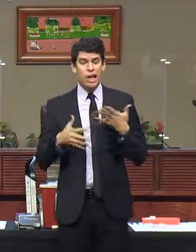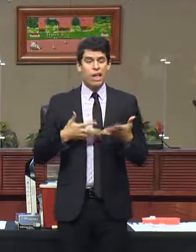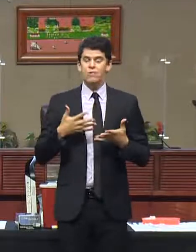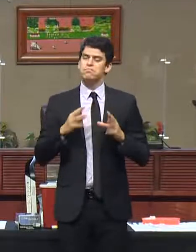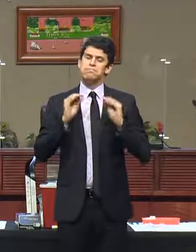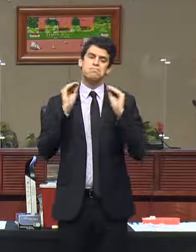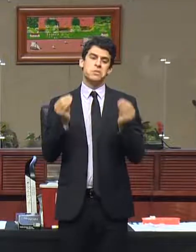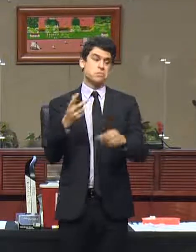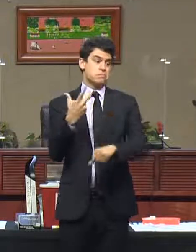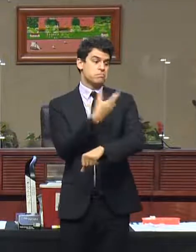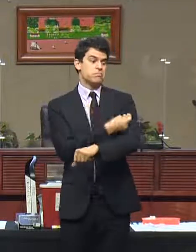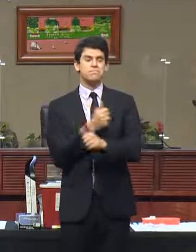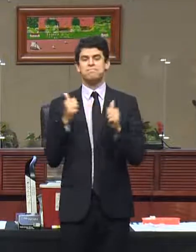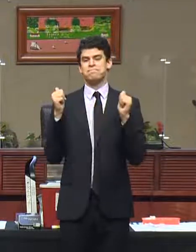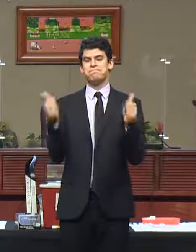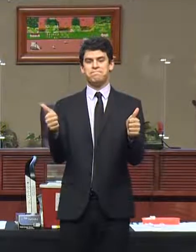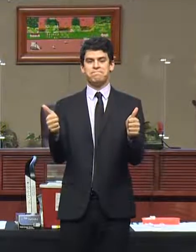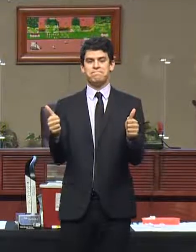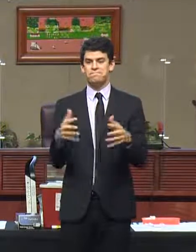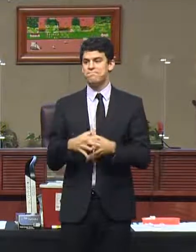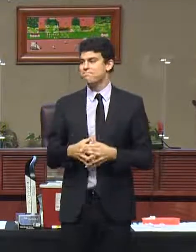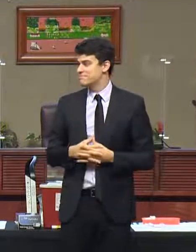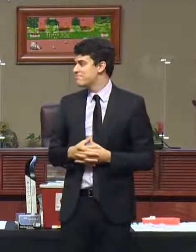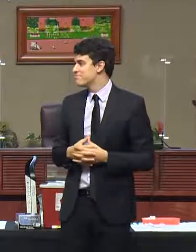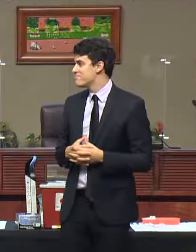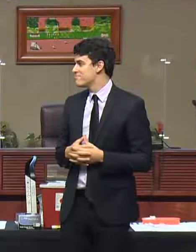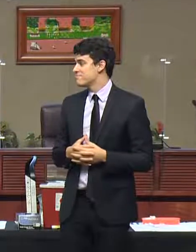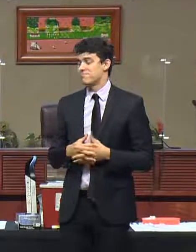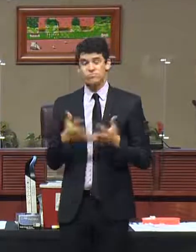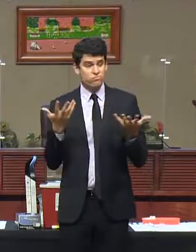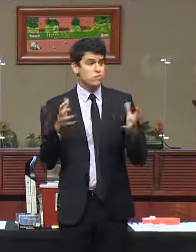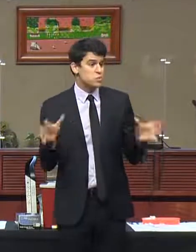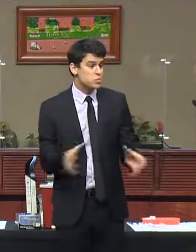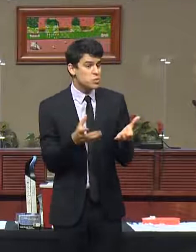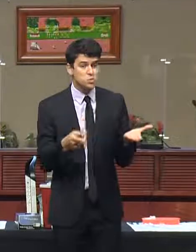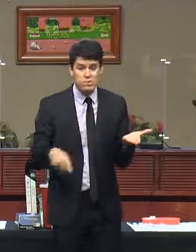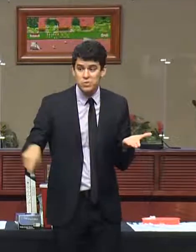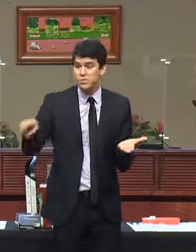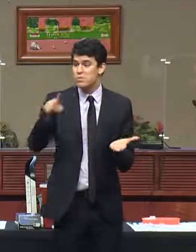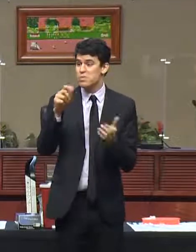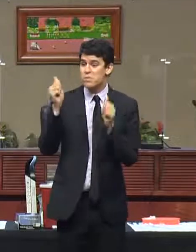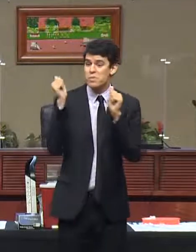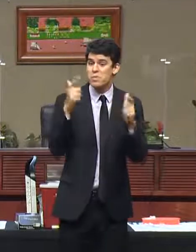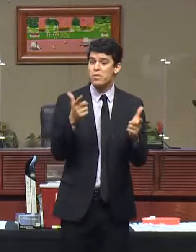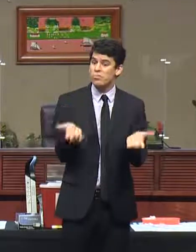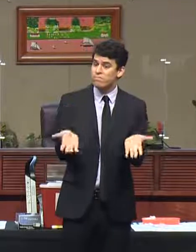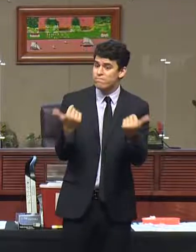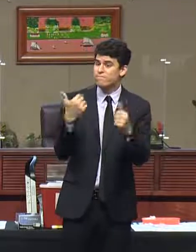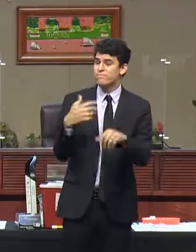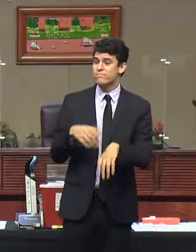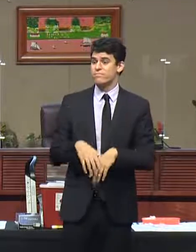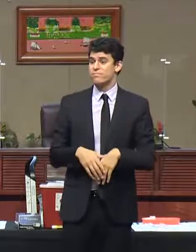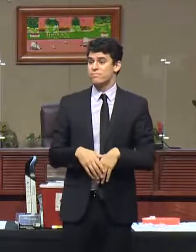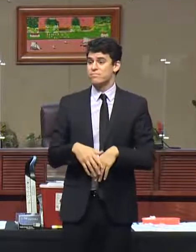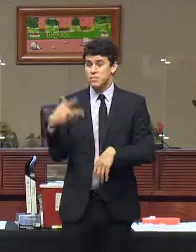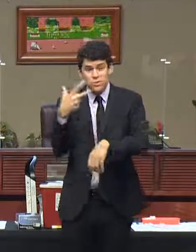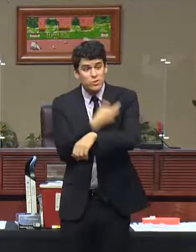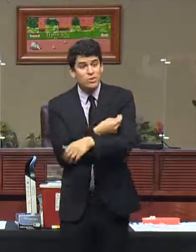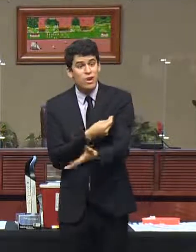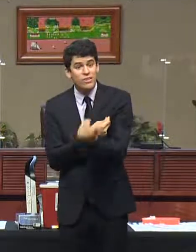So I'd sure encourage everybody to get out there and get a